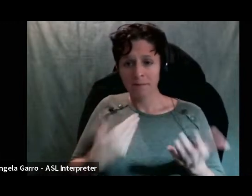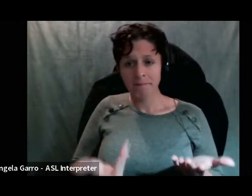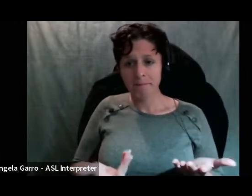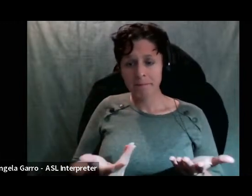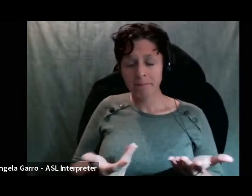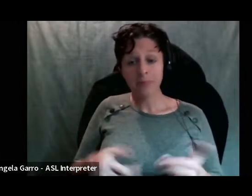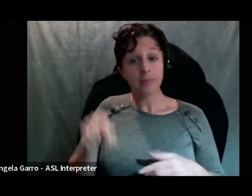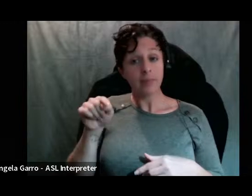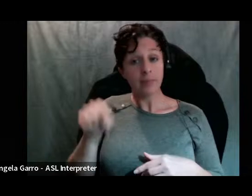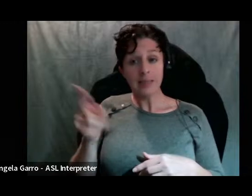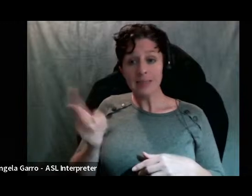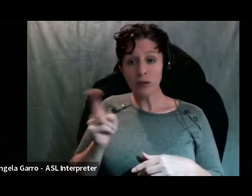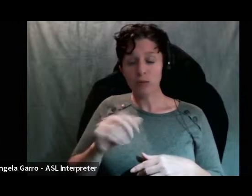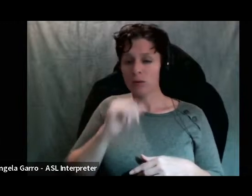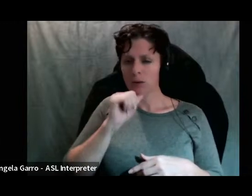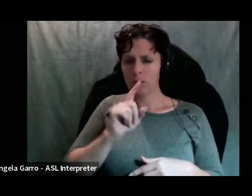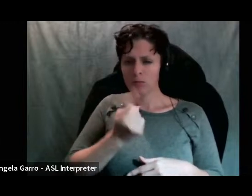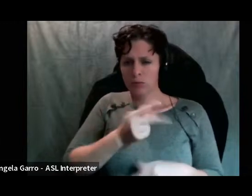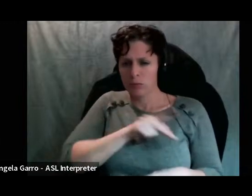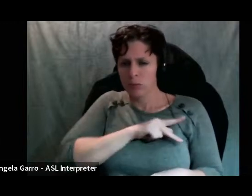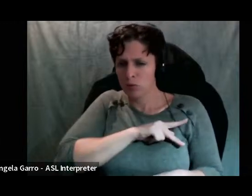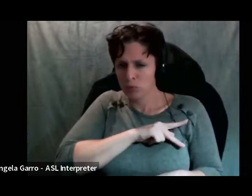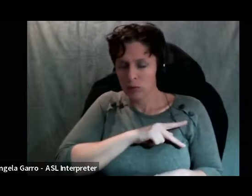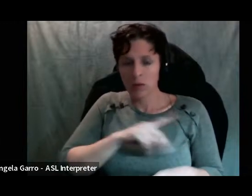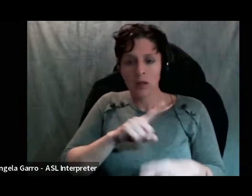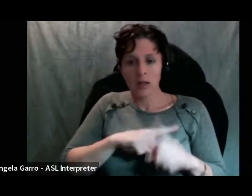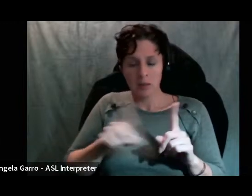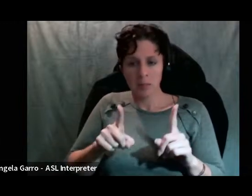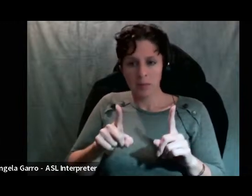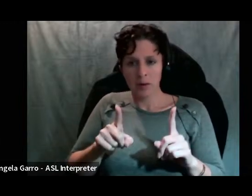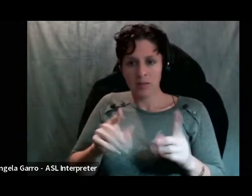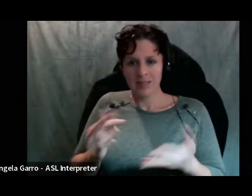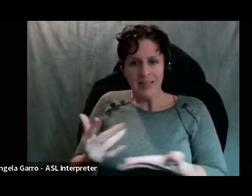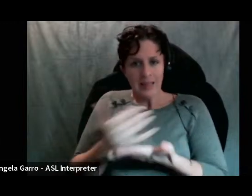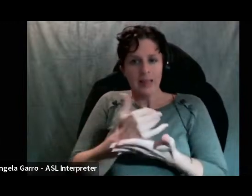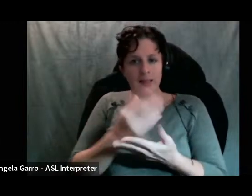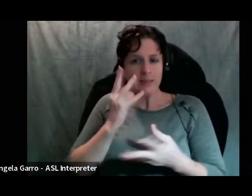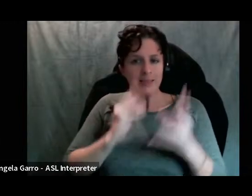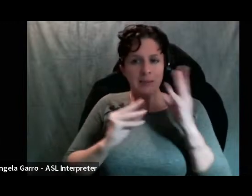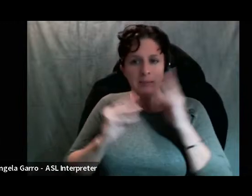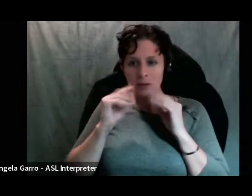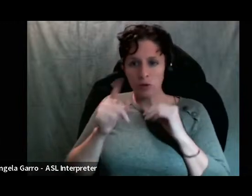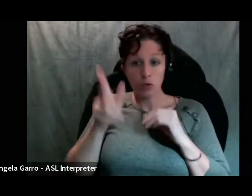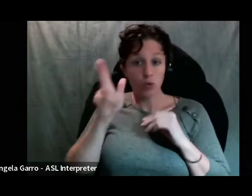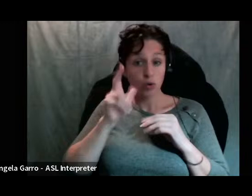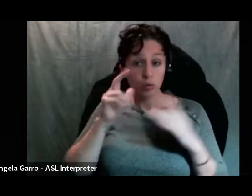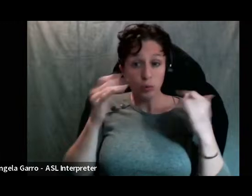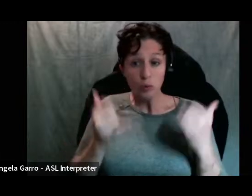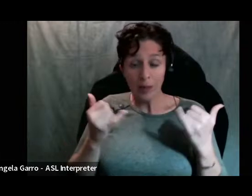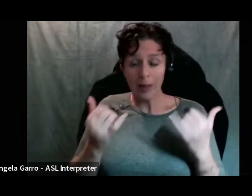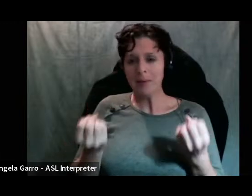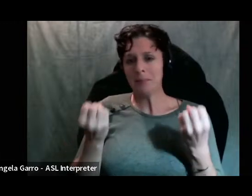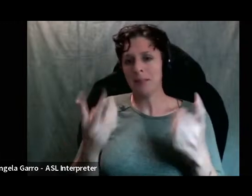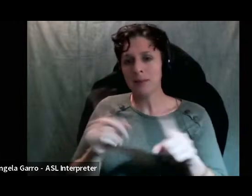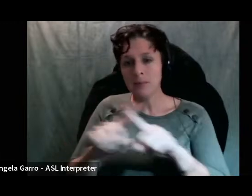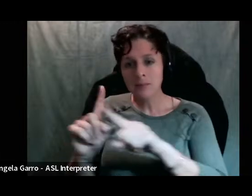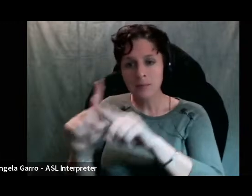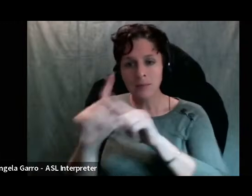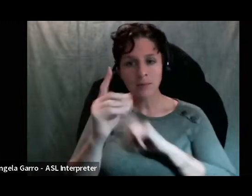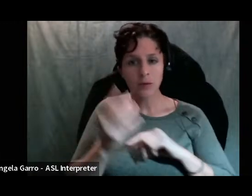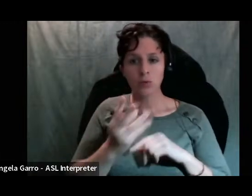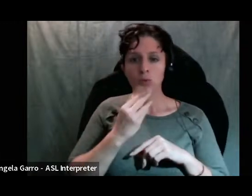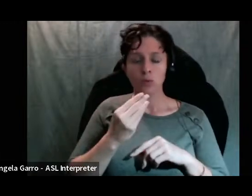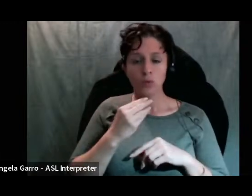This history is not just personal, but it mirrors the collective experience, as you have heard today, of many Jews whose families